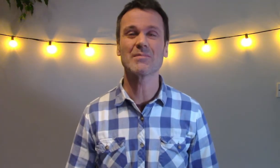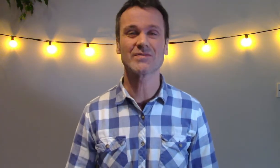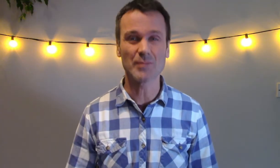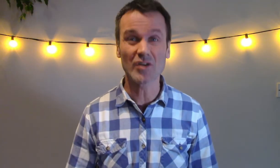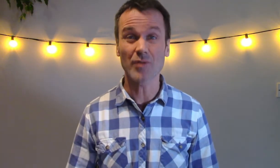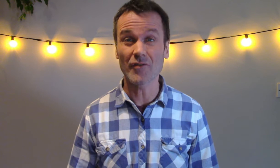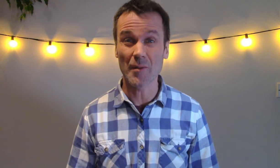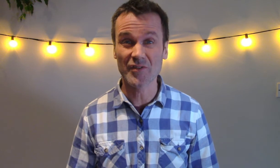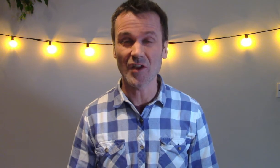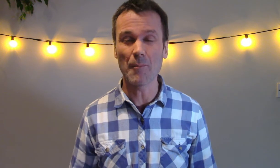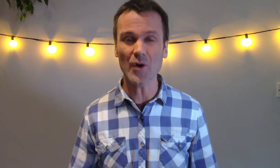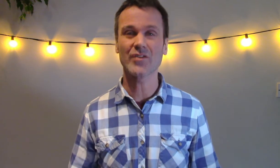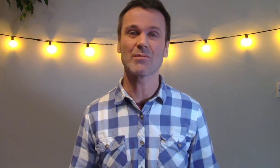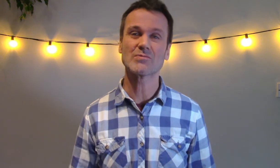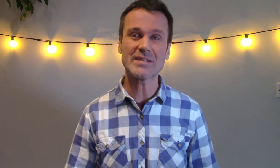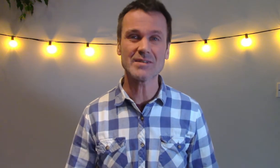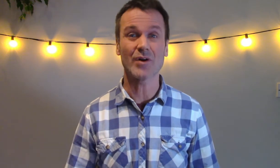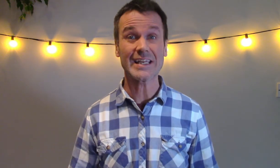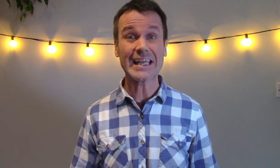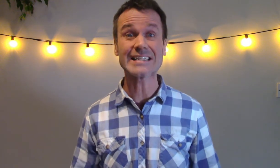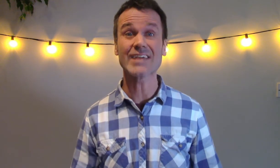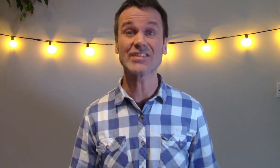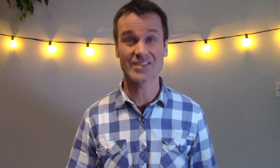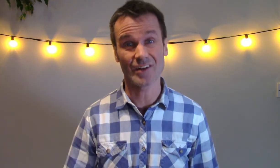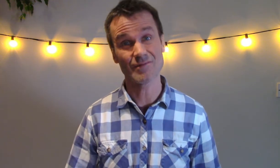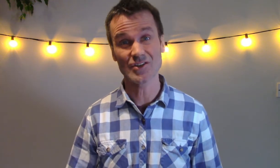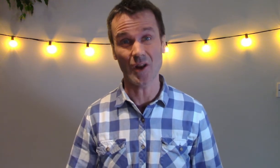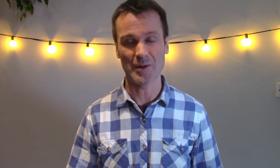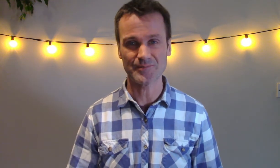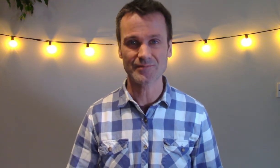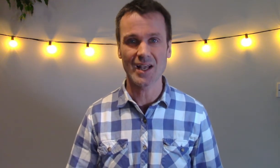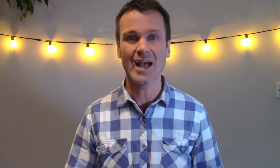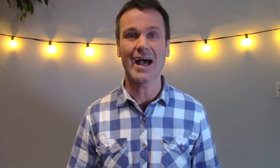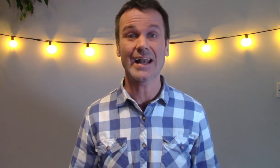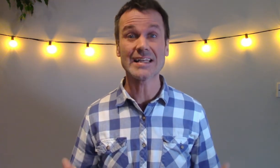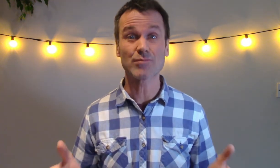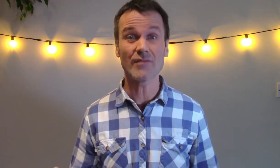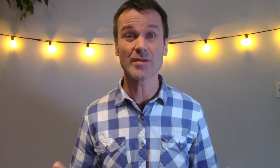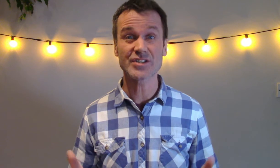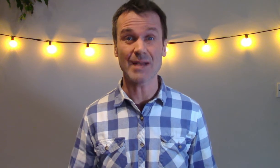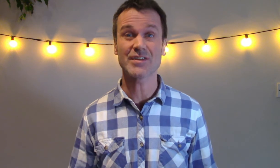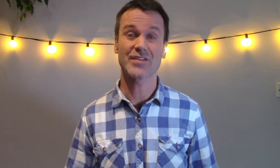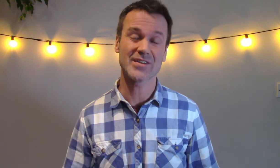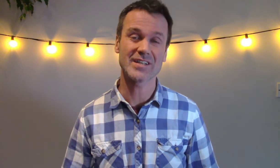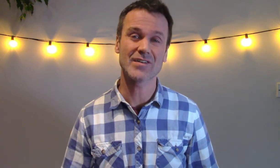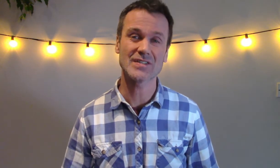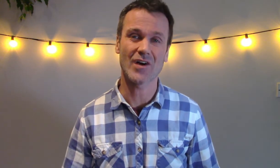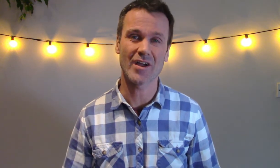comes from the book of Proverbs, a book that was written by King David's son, Solomon. and it is Proverbs chapter 30, verse 5.